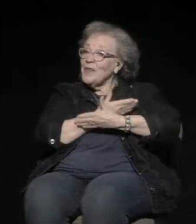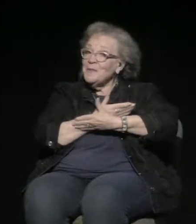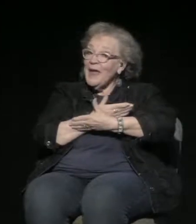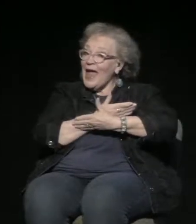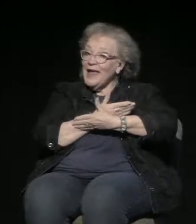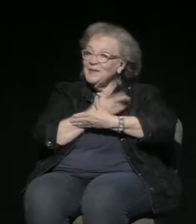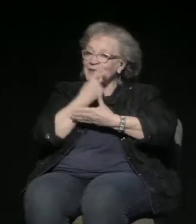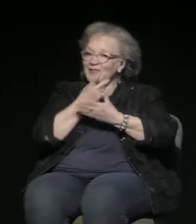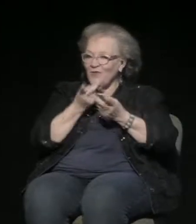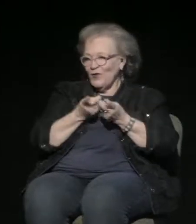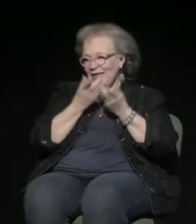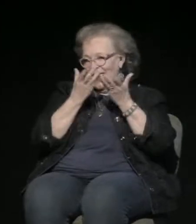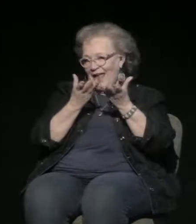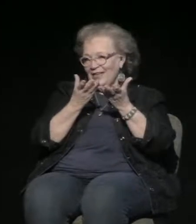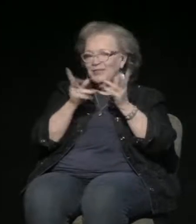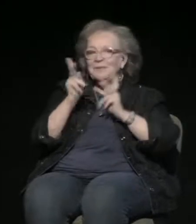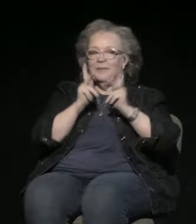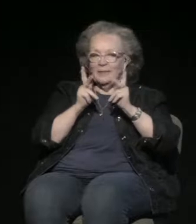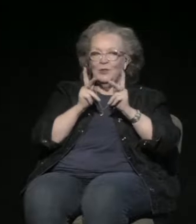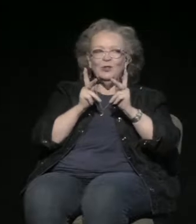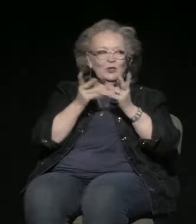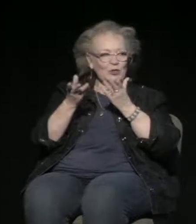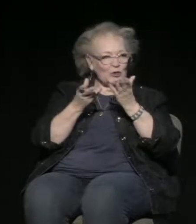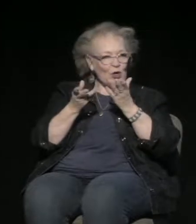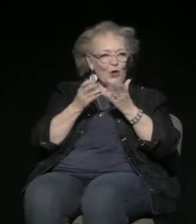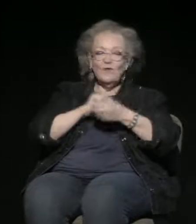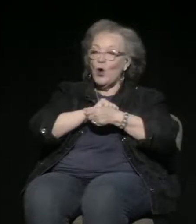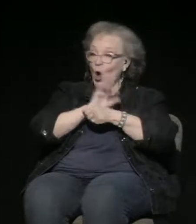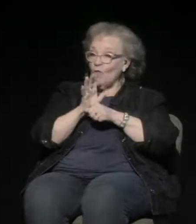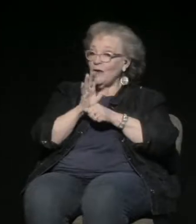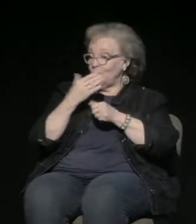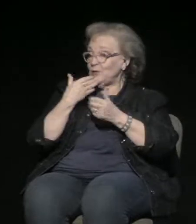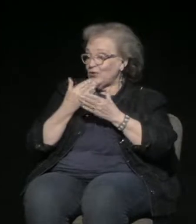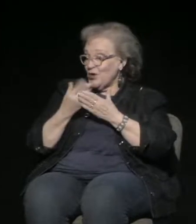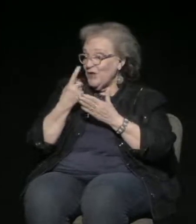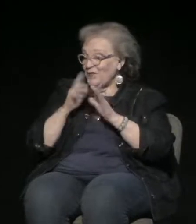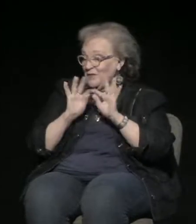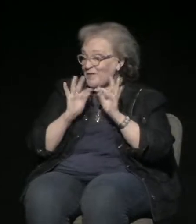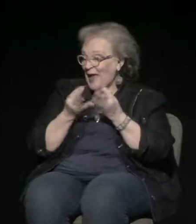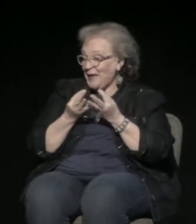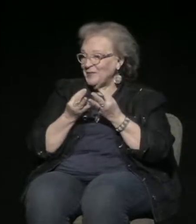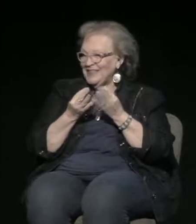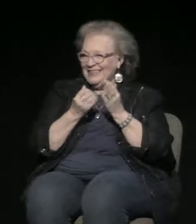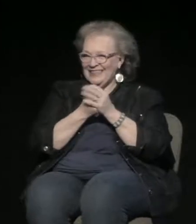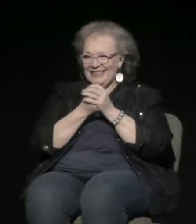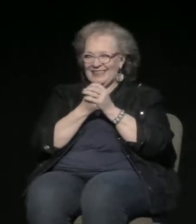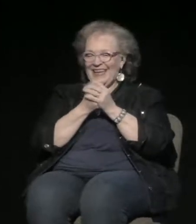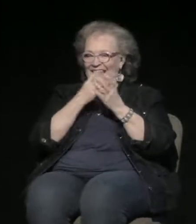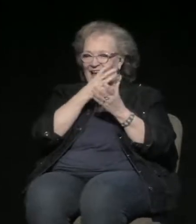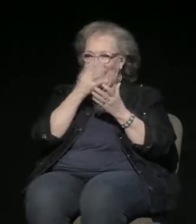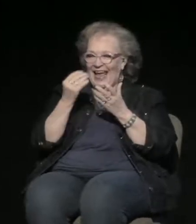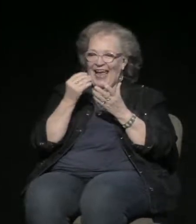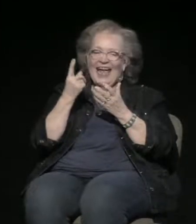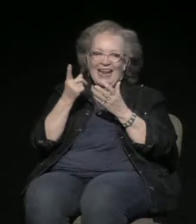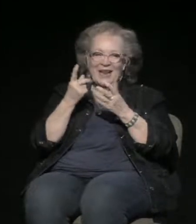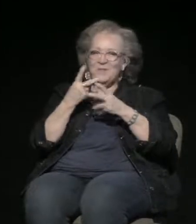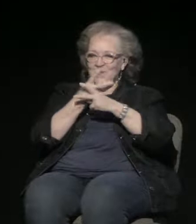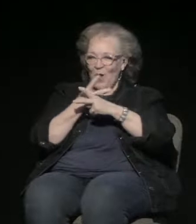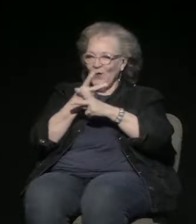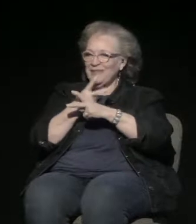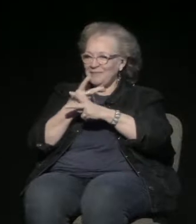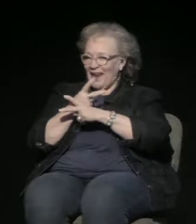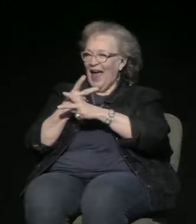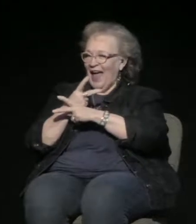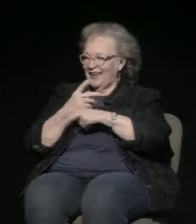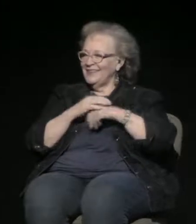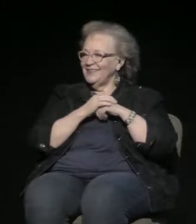have We need people to serve I think COVID has been good for the families, right? Oh, yeah Absolutely We're multiplying, yes Yeah, yeah